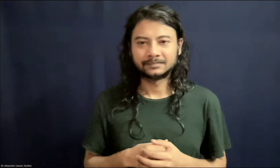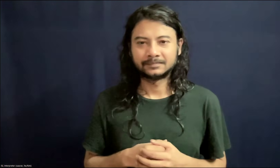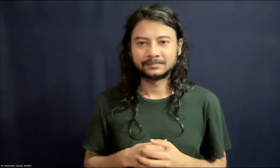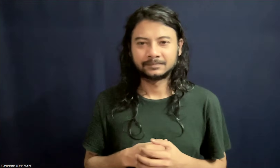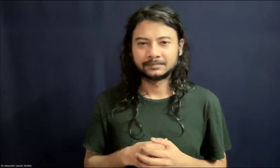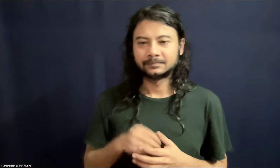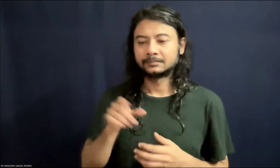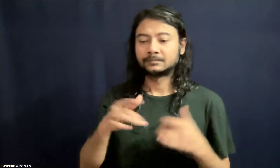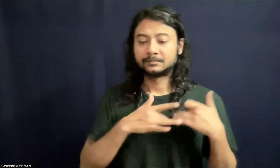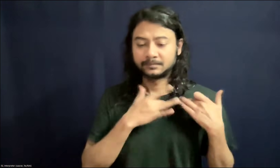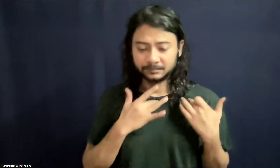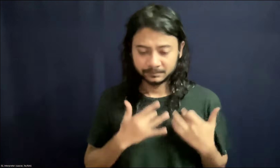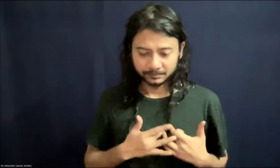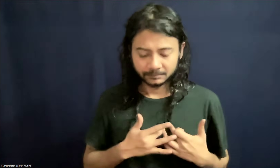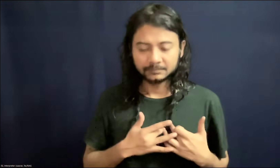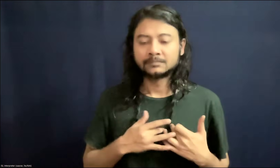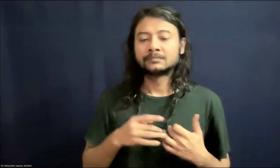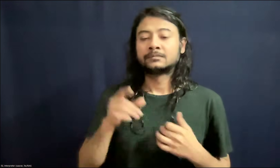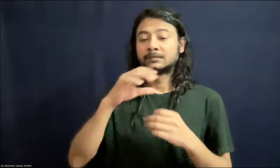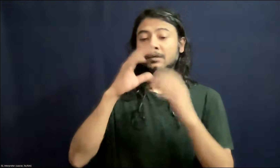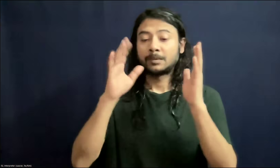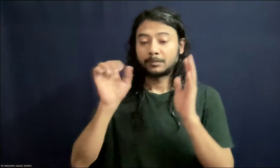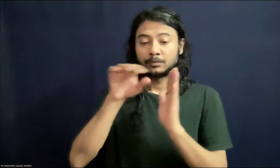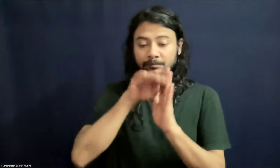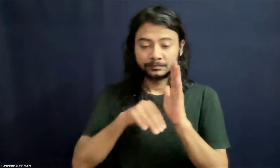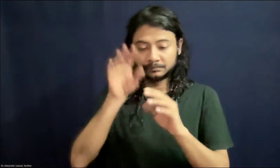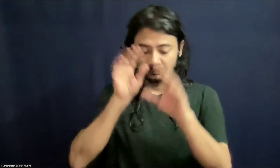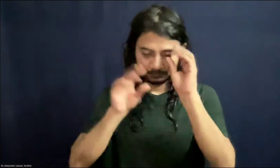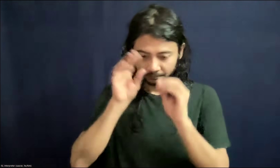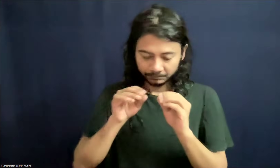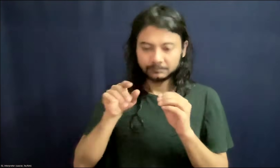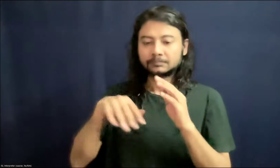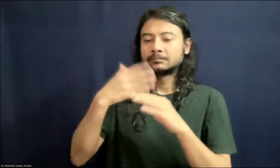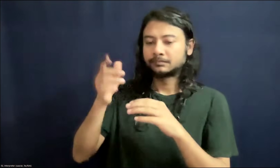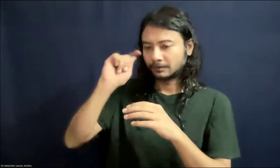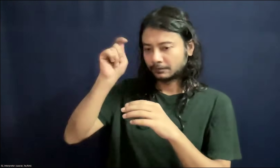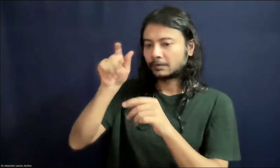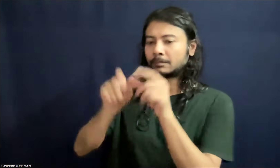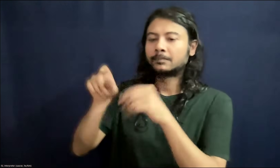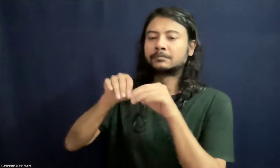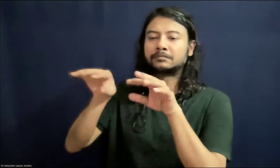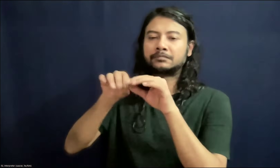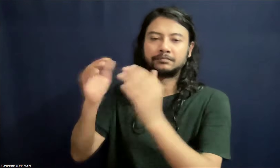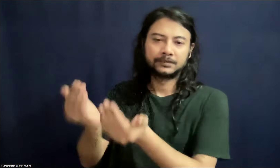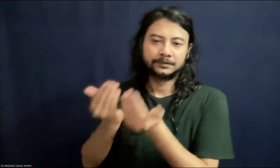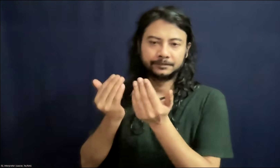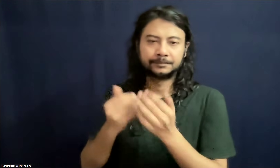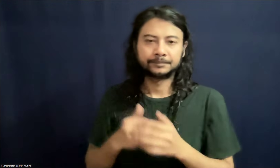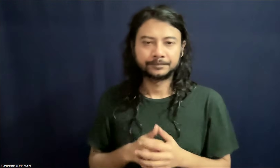and you're kindly preaching the message of Lord Chaitanya and delivering the Western countries.